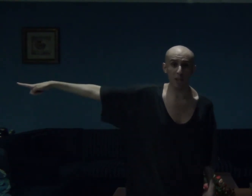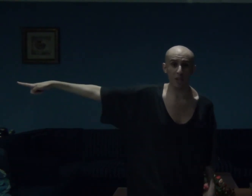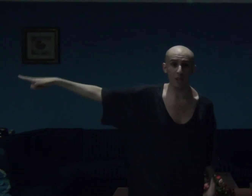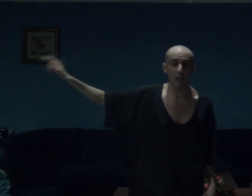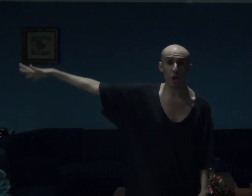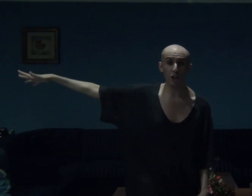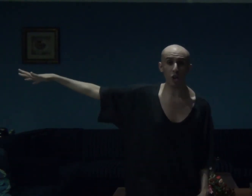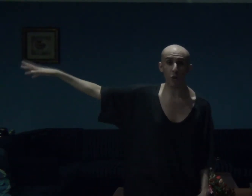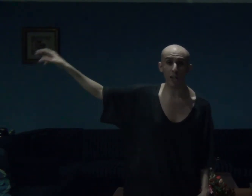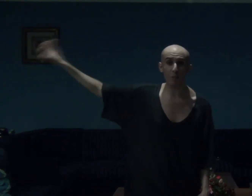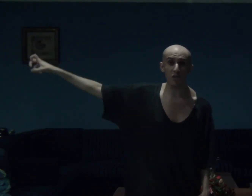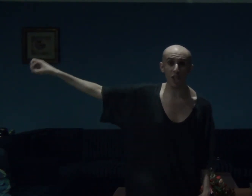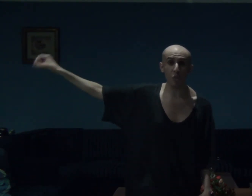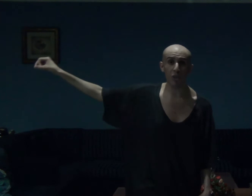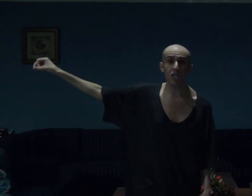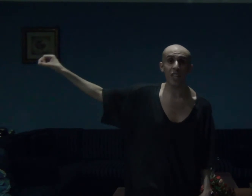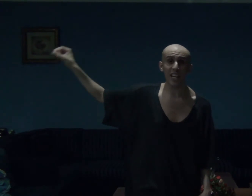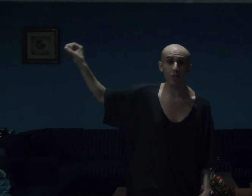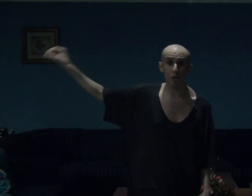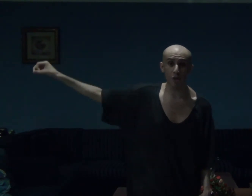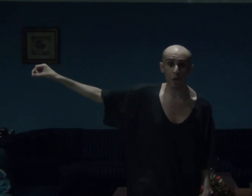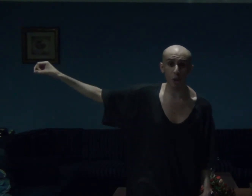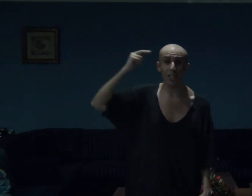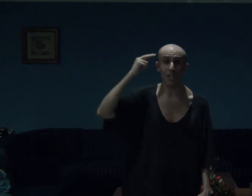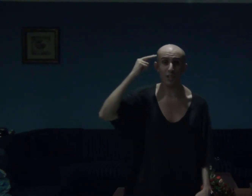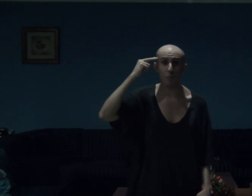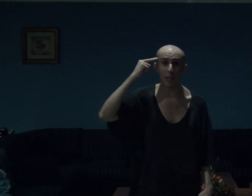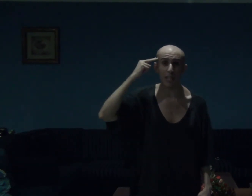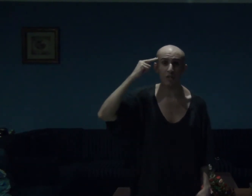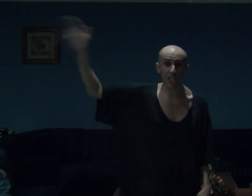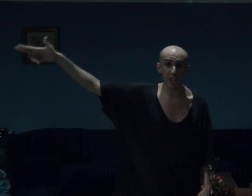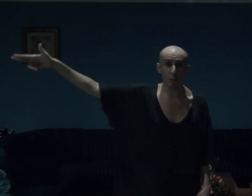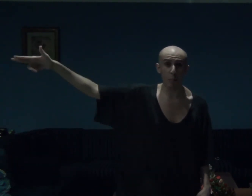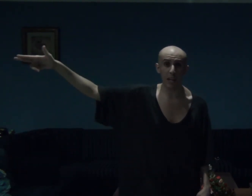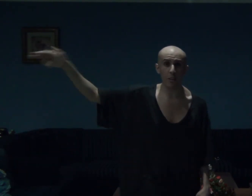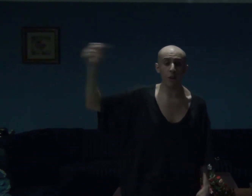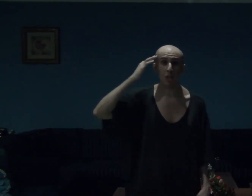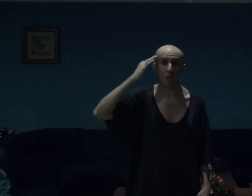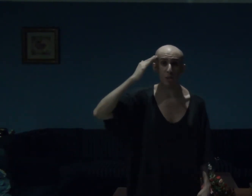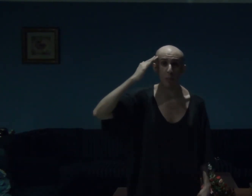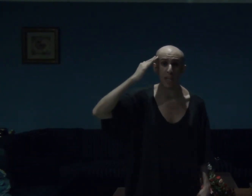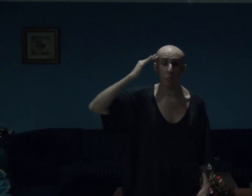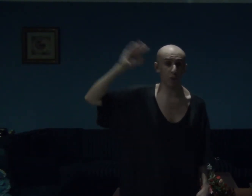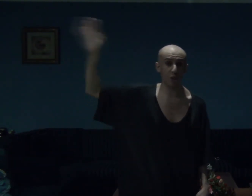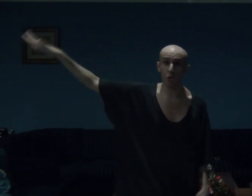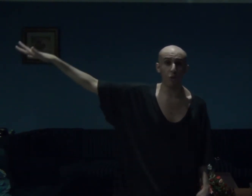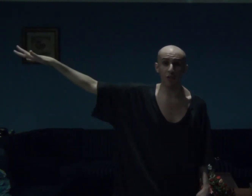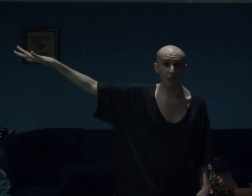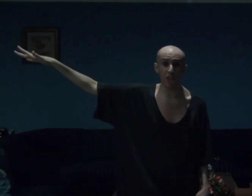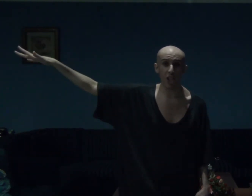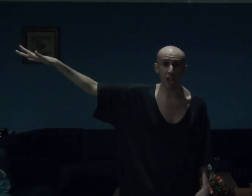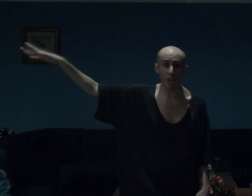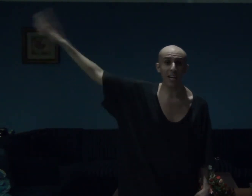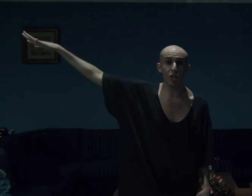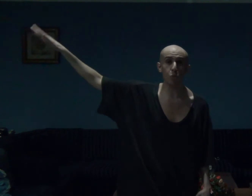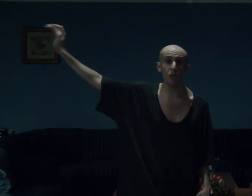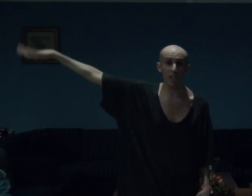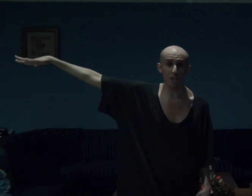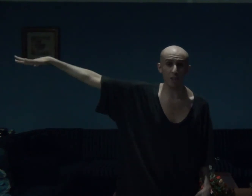brother. Carl Grimes did what he had to do in his mind, kill Ben, because Ben was too far gone, as were others.